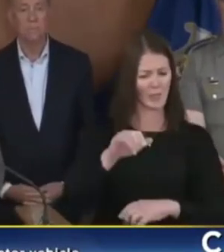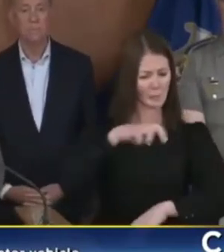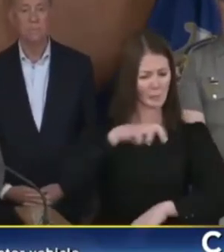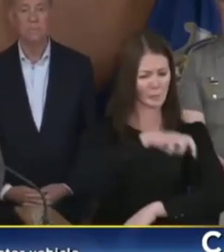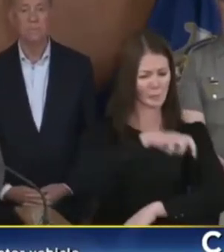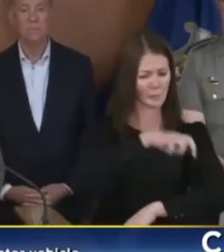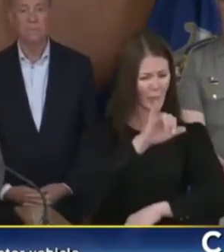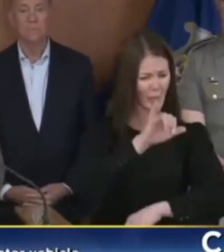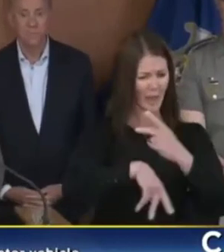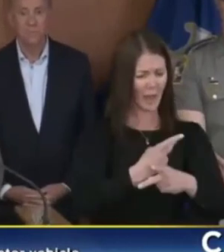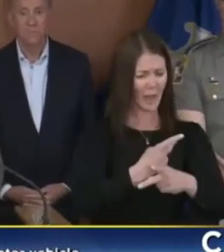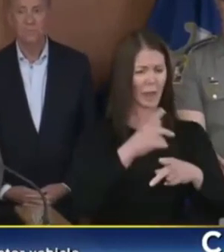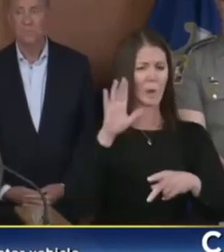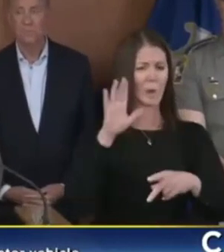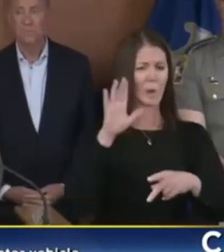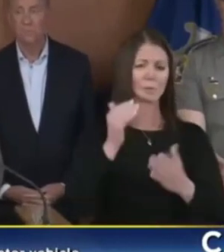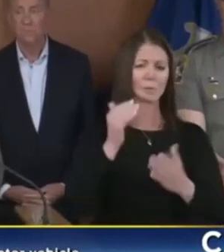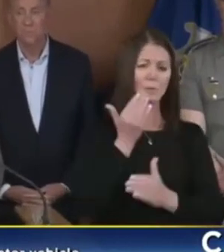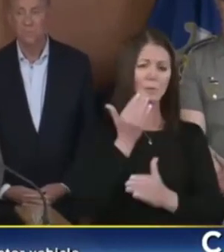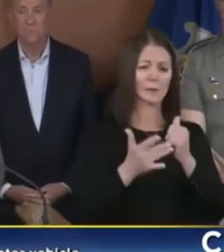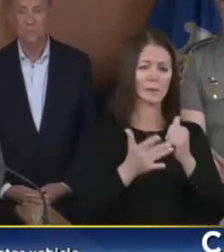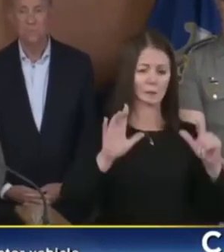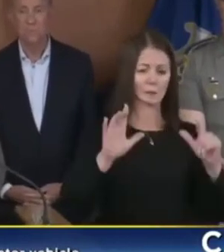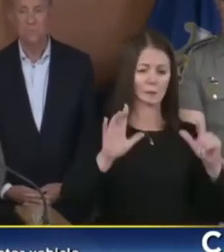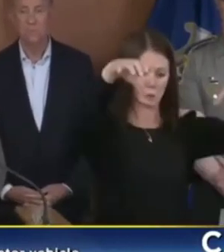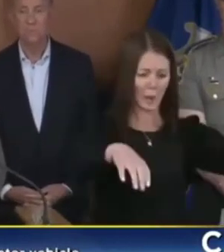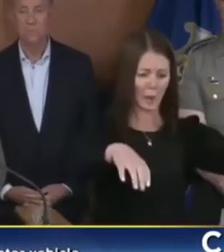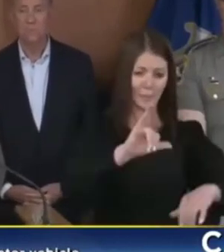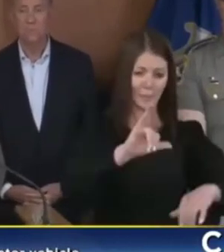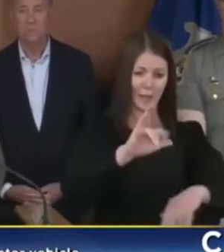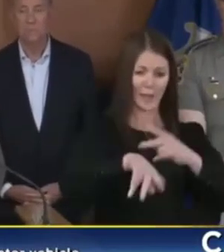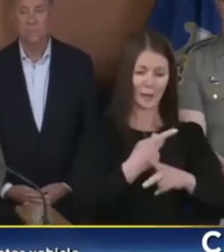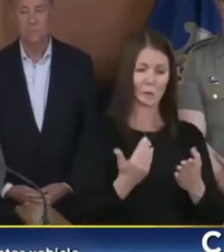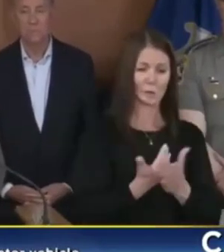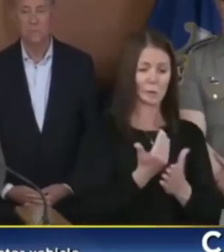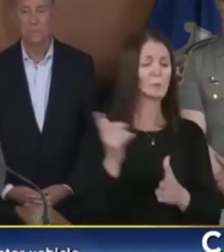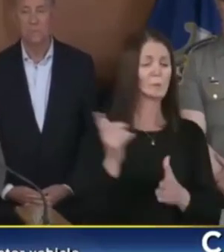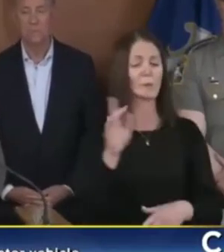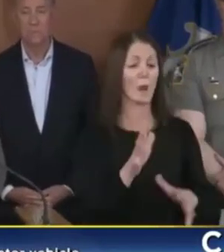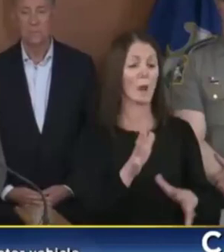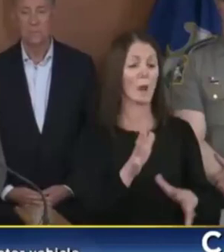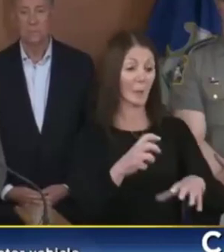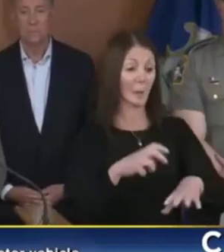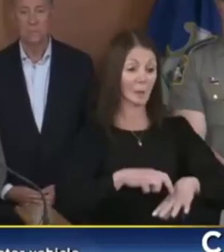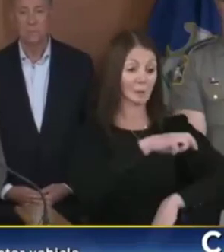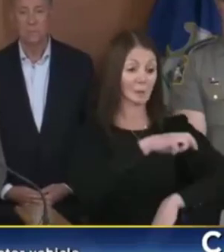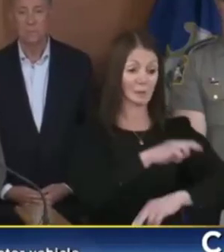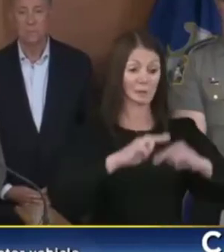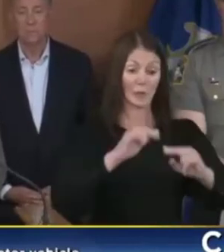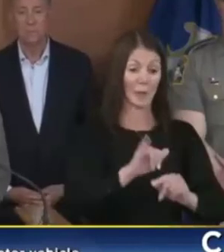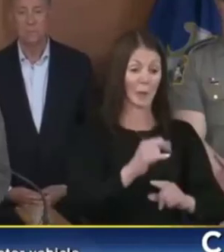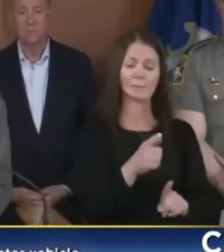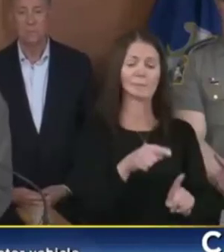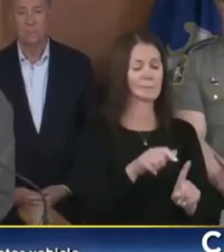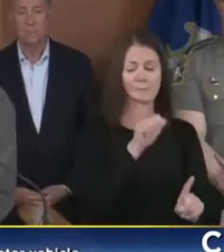construction technique? Or? No, it was not accelerated bridge construction. It took a few years. Does that carry? What route